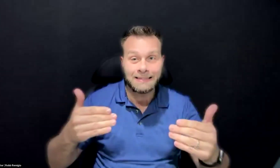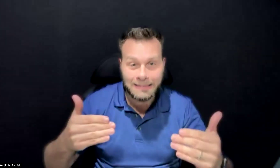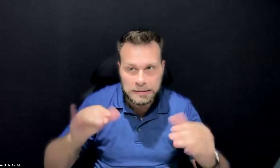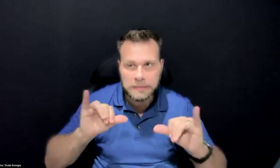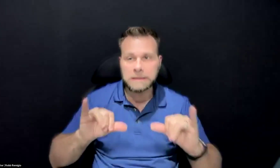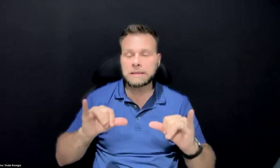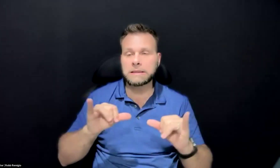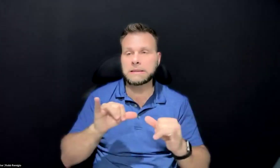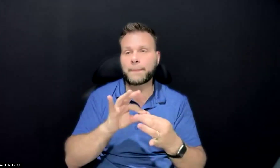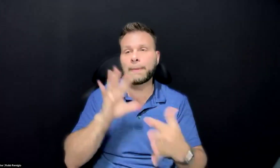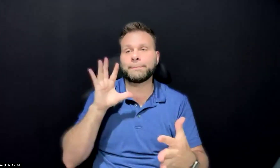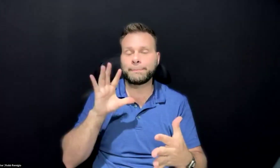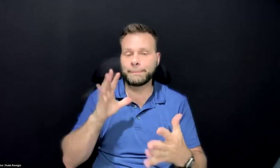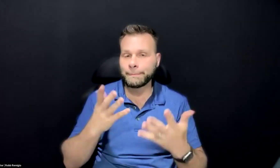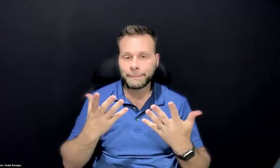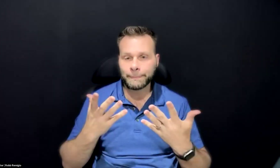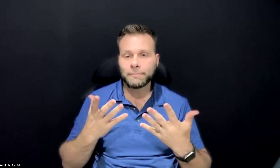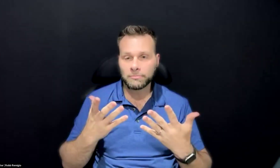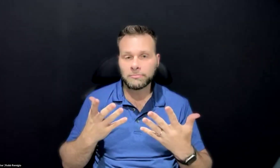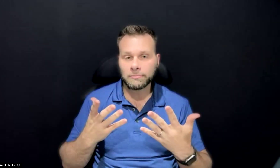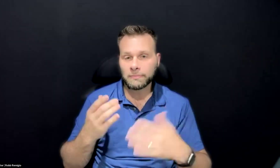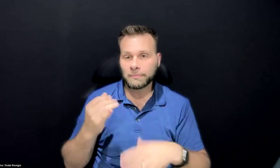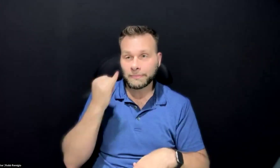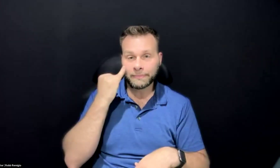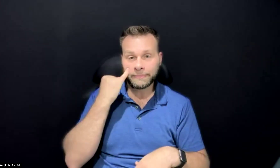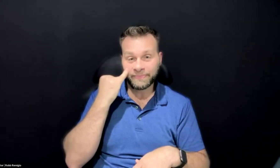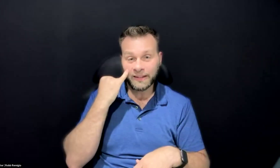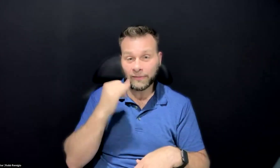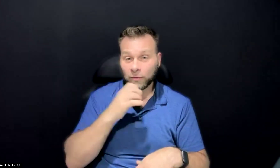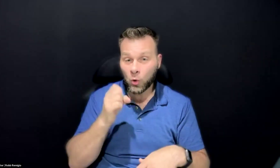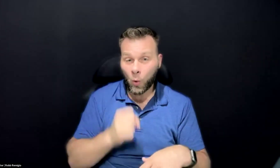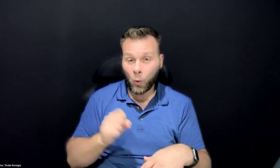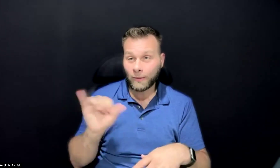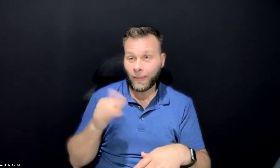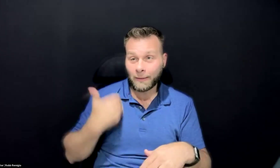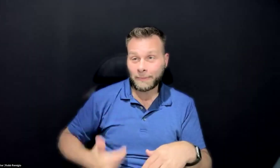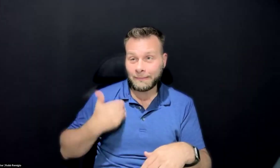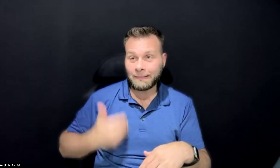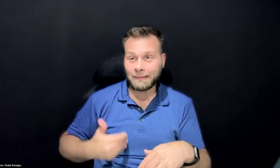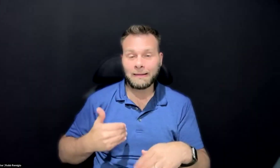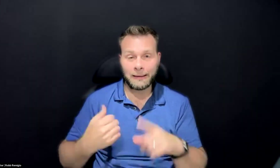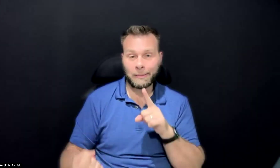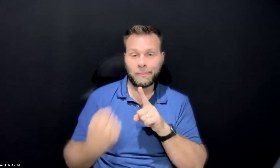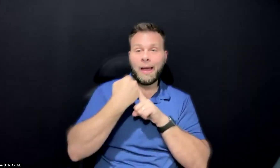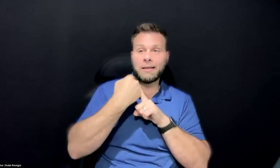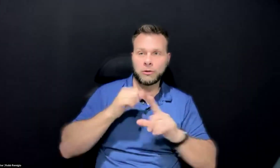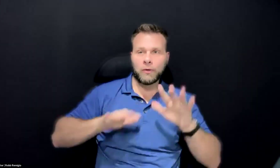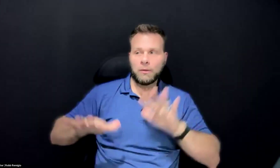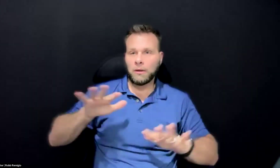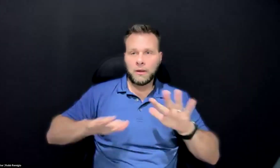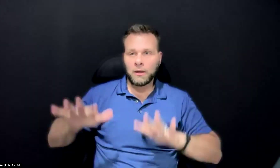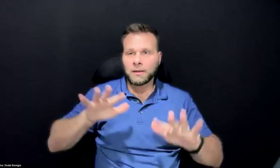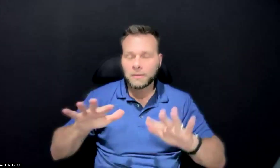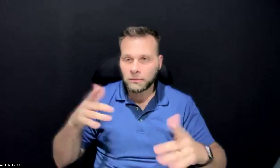present, because if you're at all like me, you'll have a hard time sort of regaining your composure.